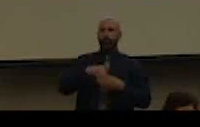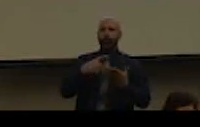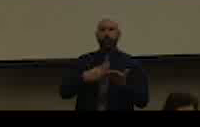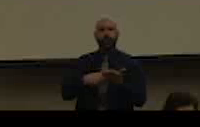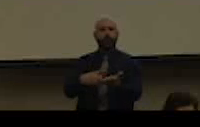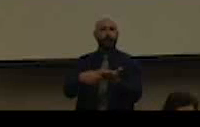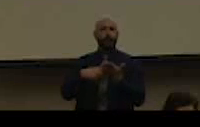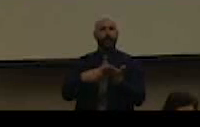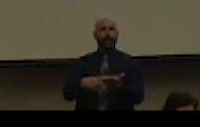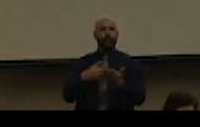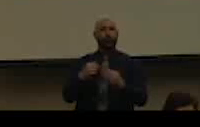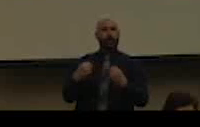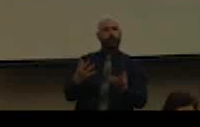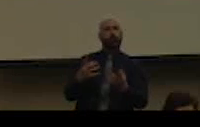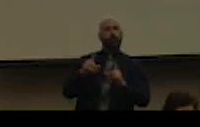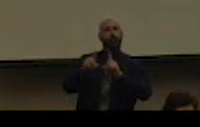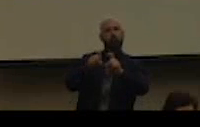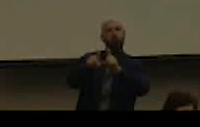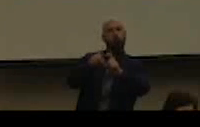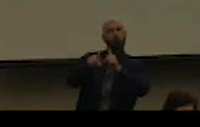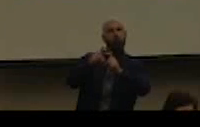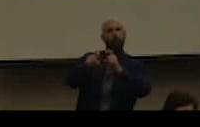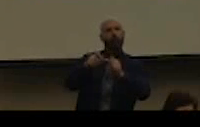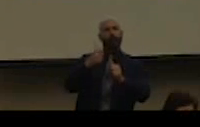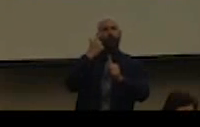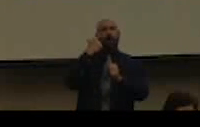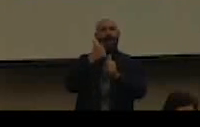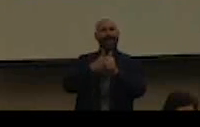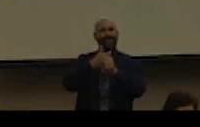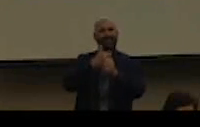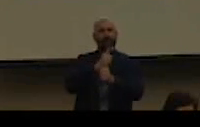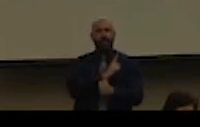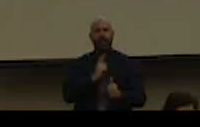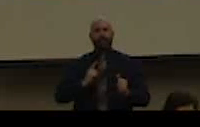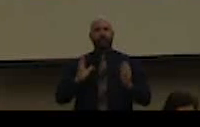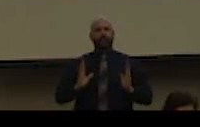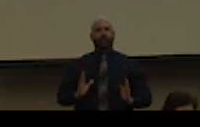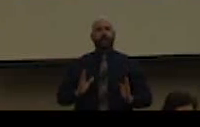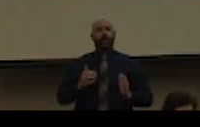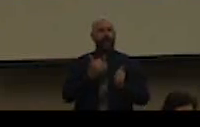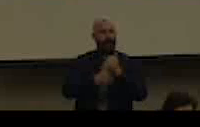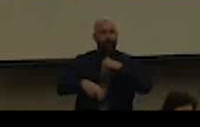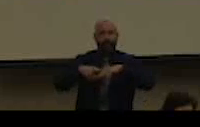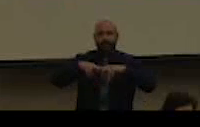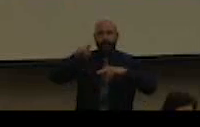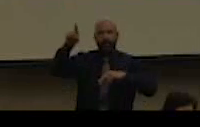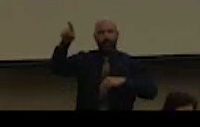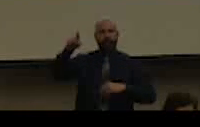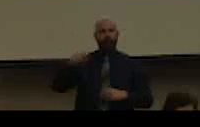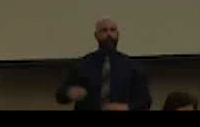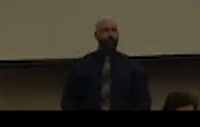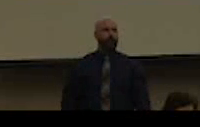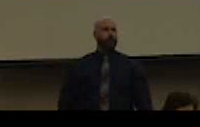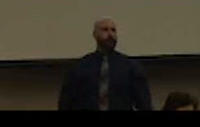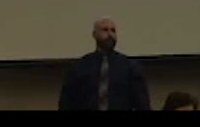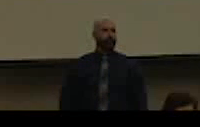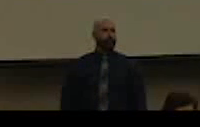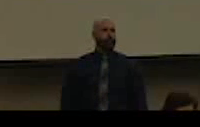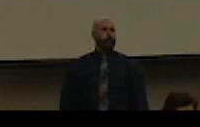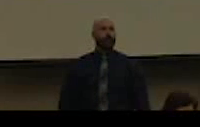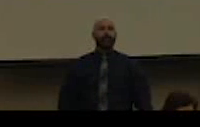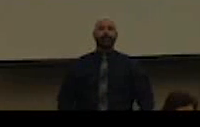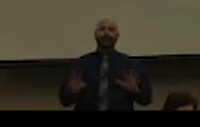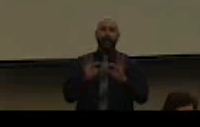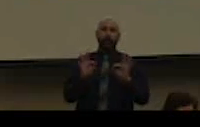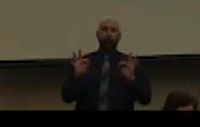asking the questions. For every legislation, every seat of the legislature's up, it's critical we get them